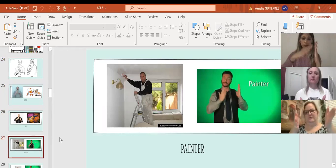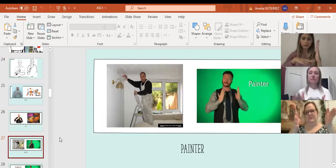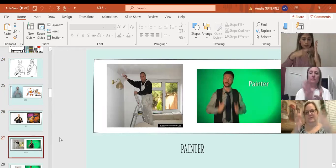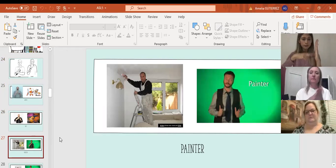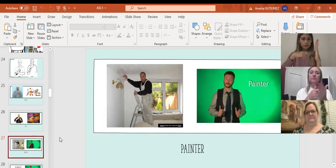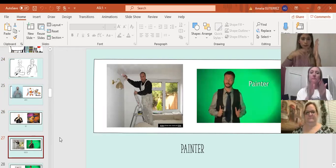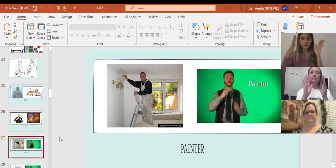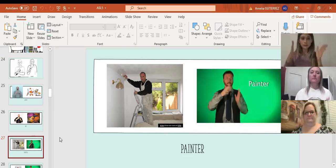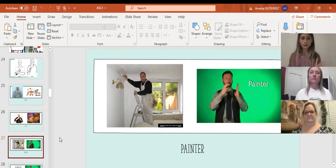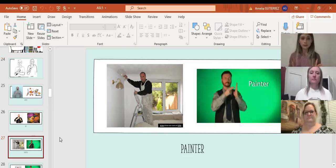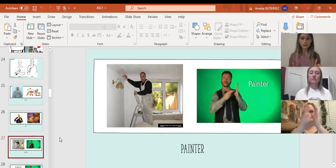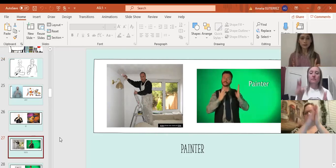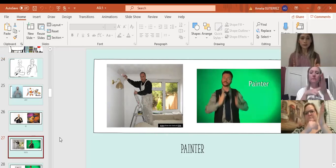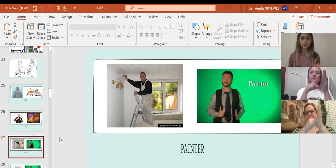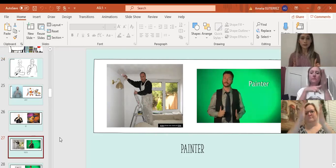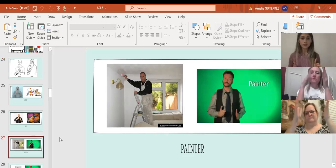Painter.